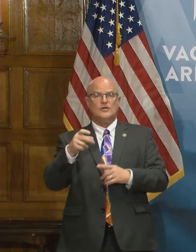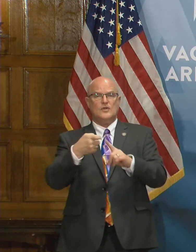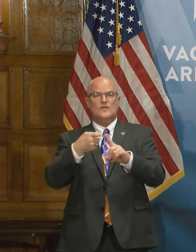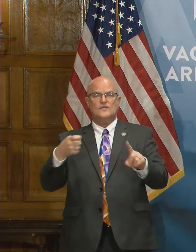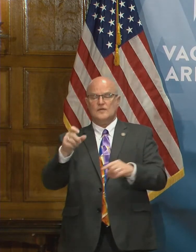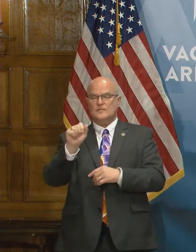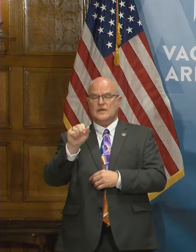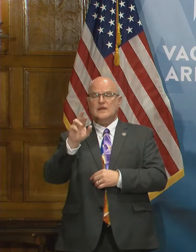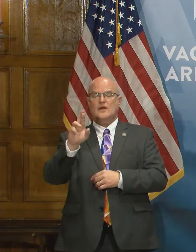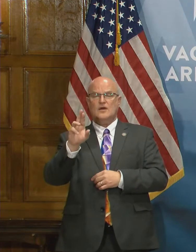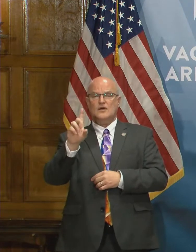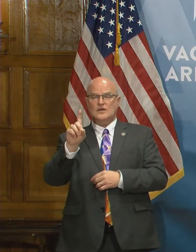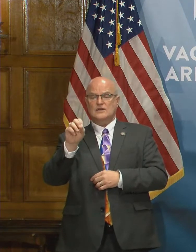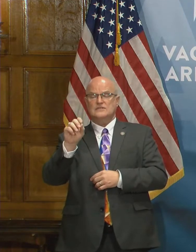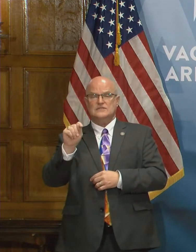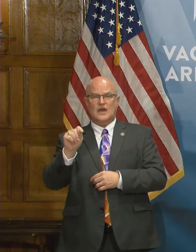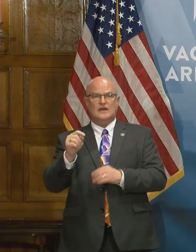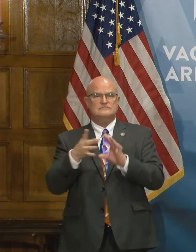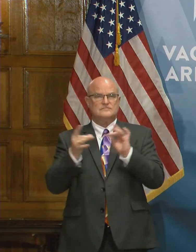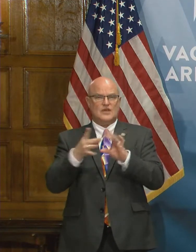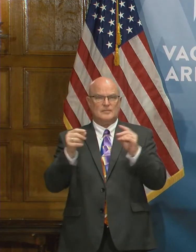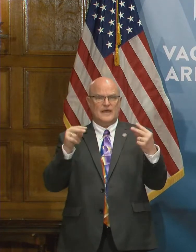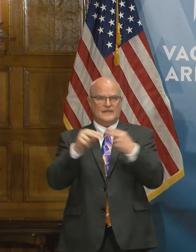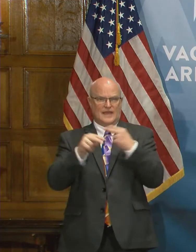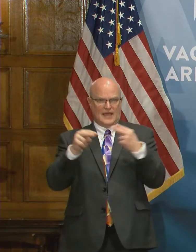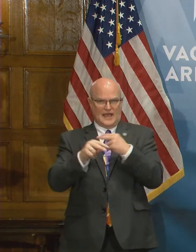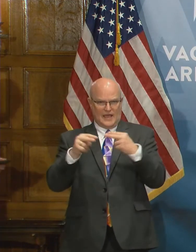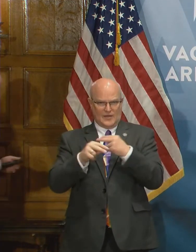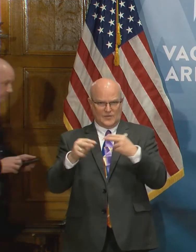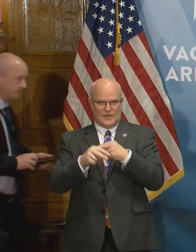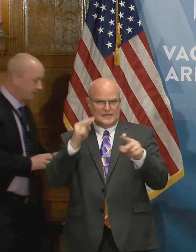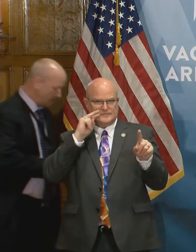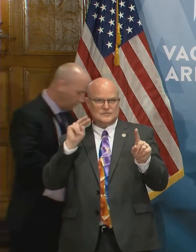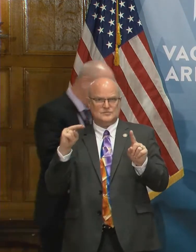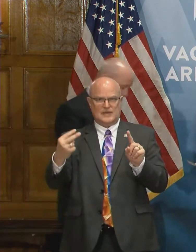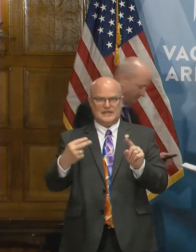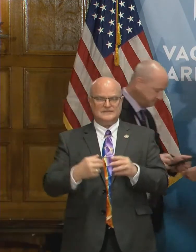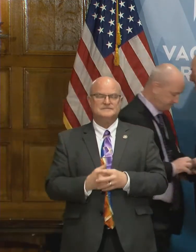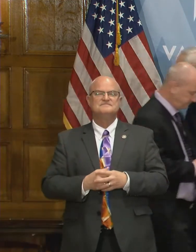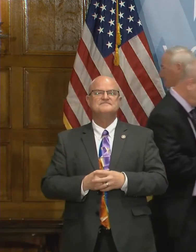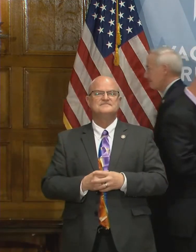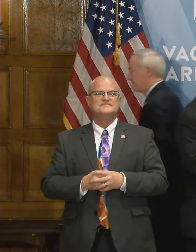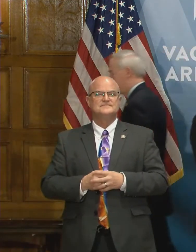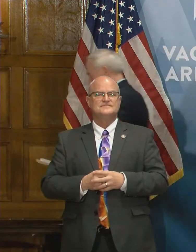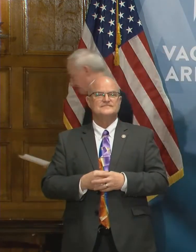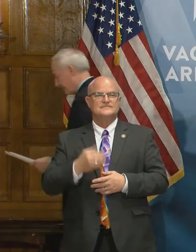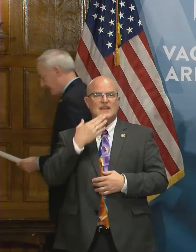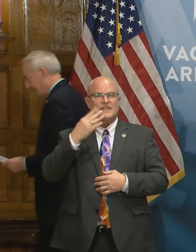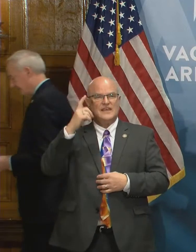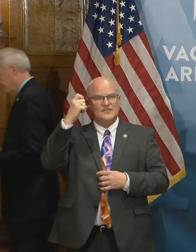about what they're doing from a highway perspective. Thank you,